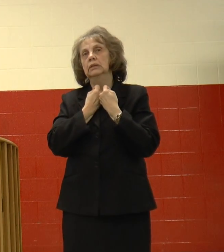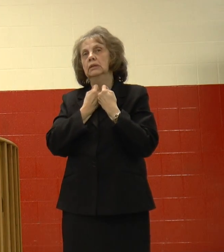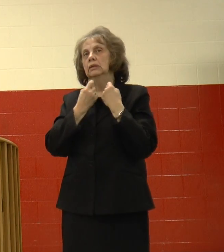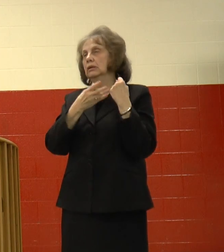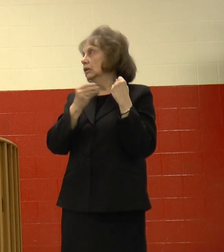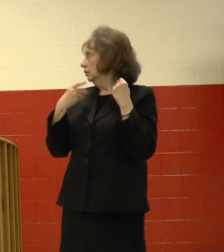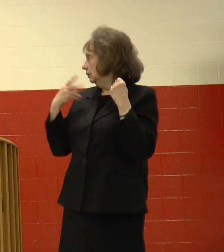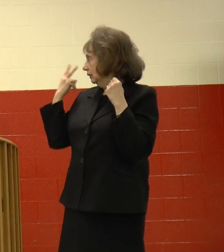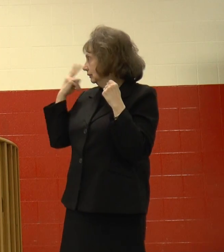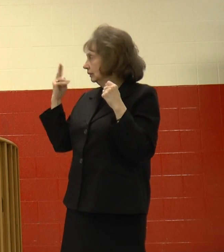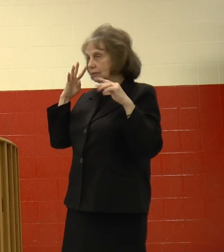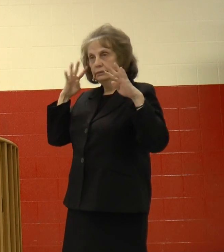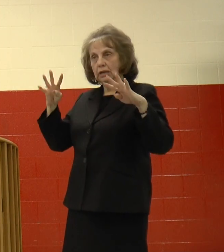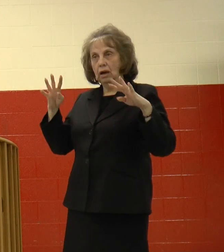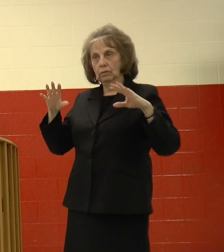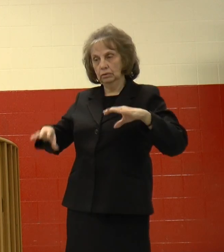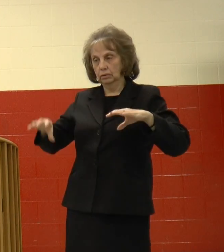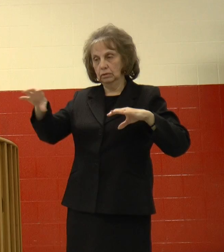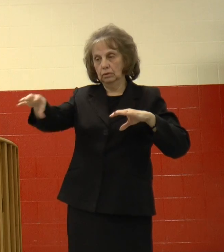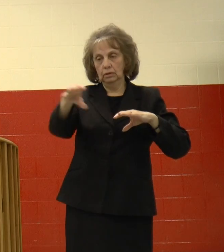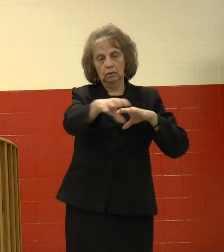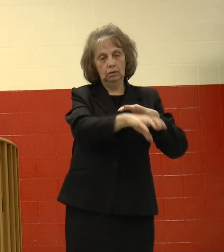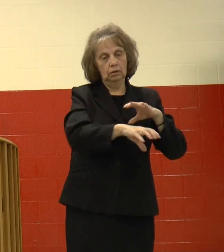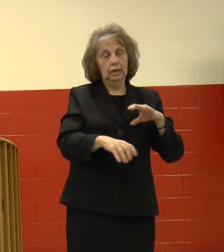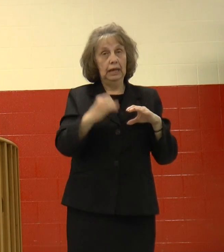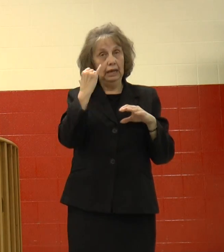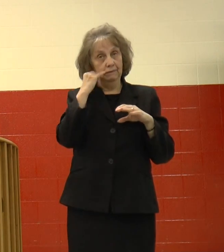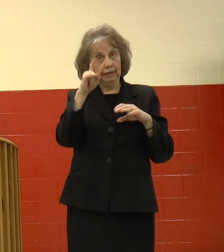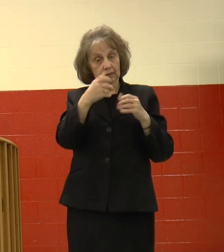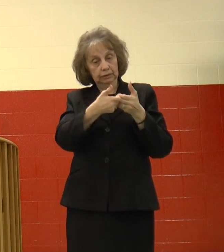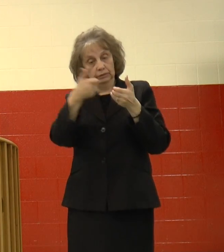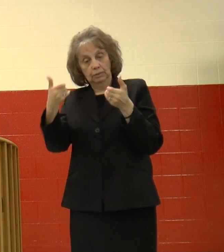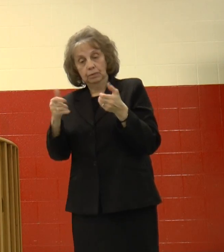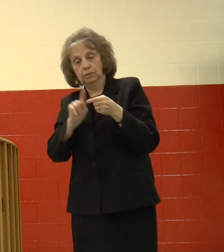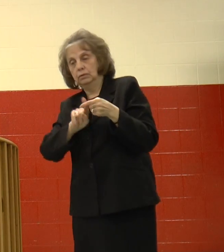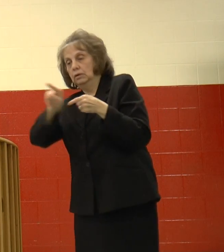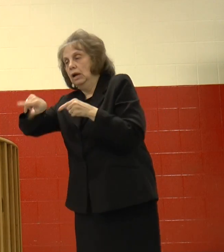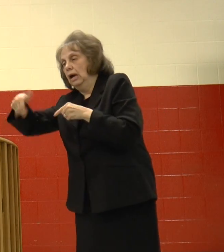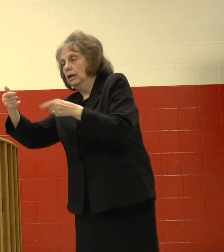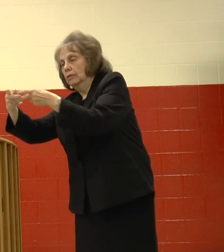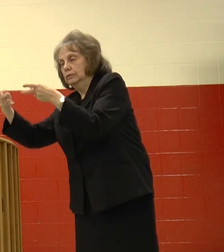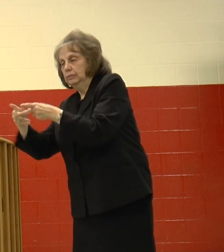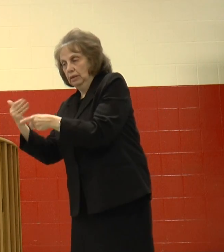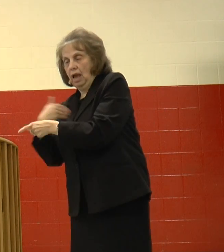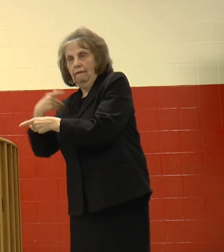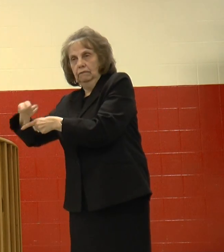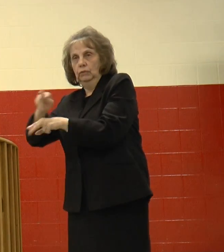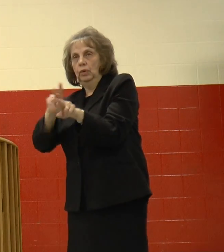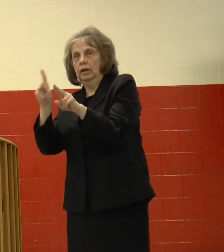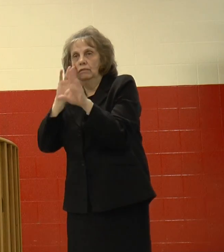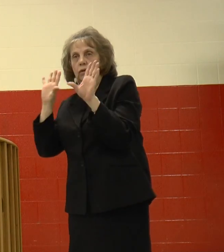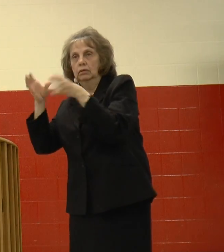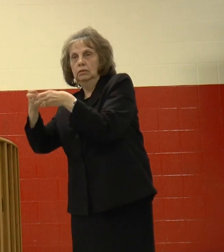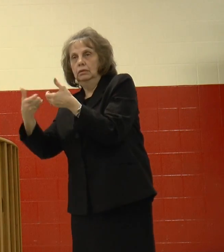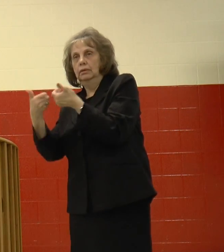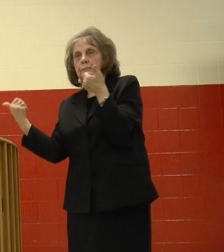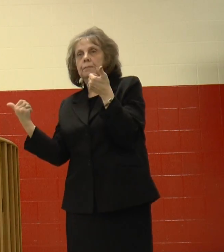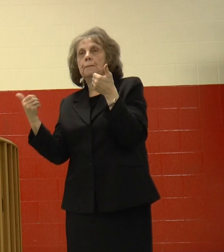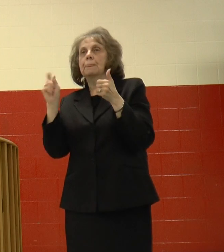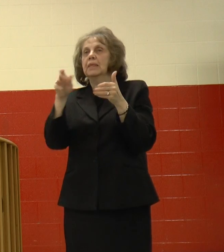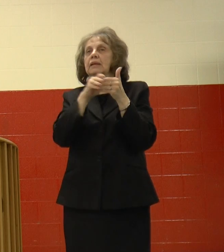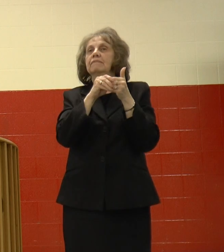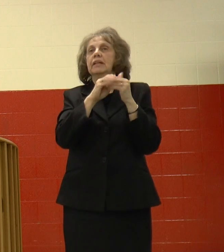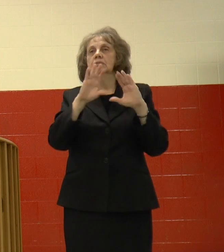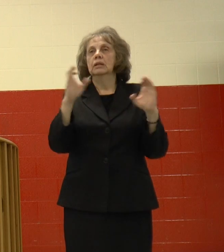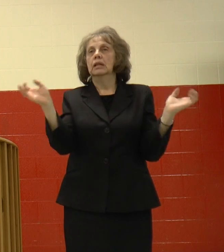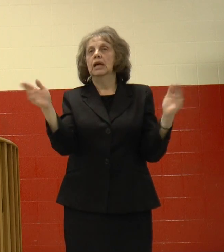effect of the sound. But if they need acoustical isolation, they can go to the adjacent breakout space for that isolation. They need flexible